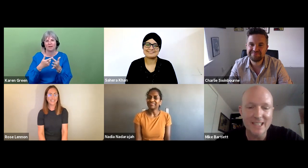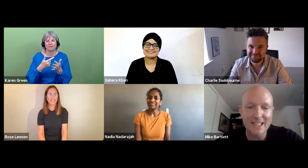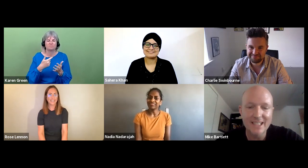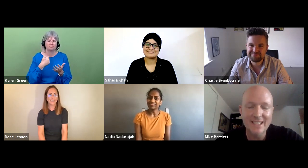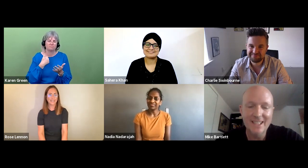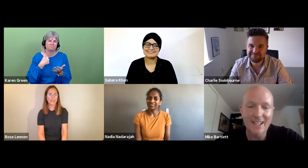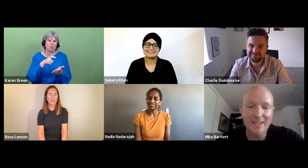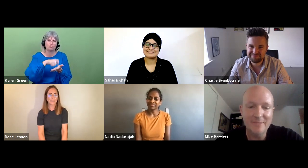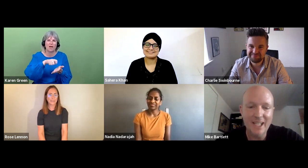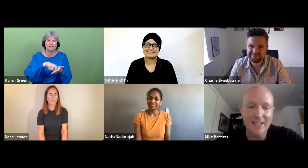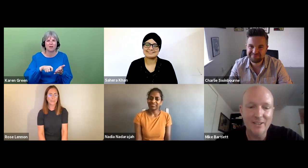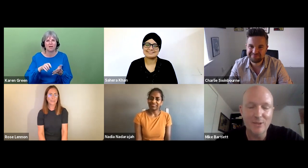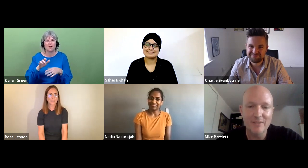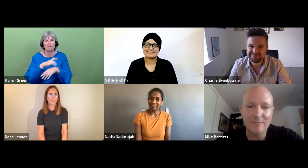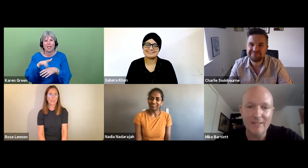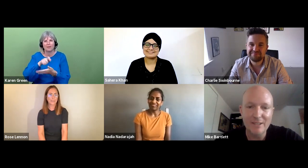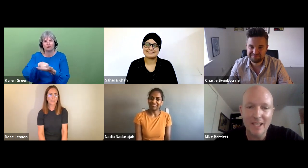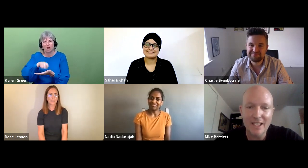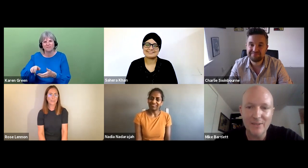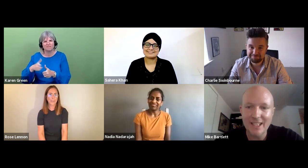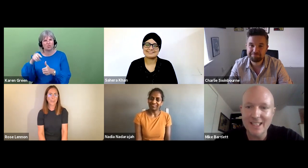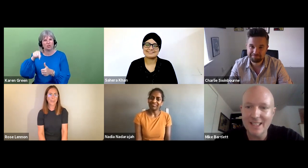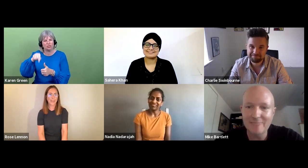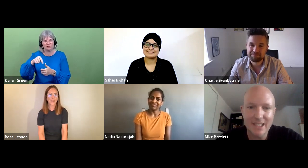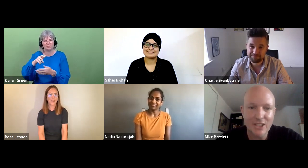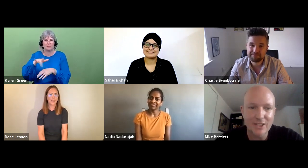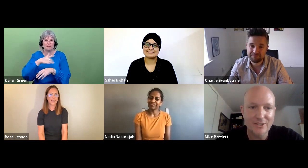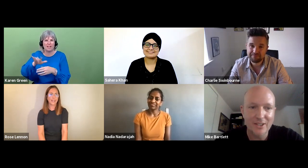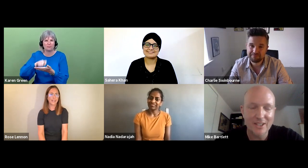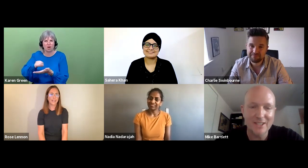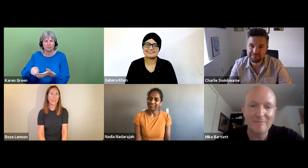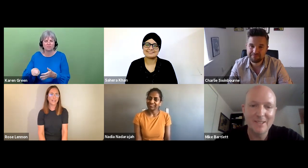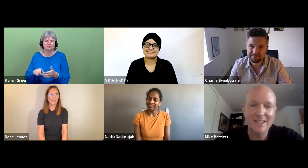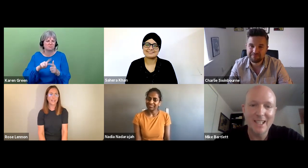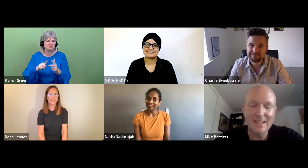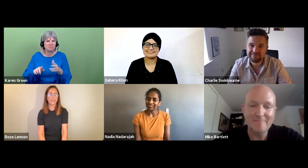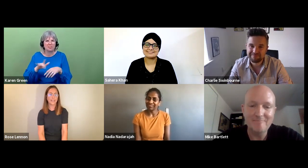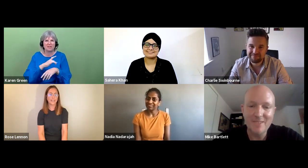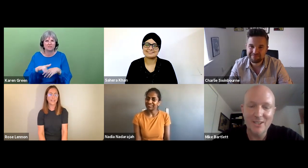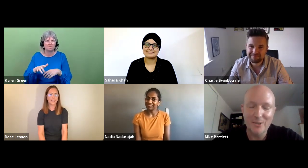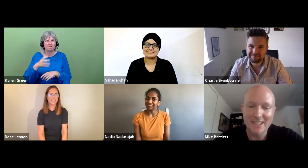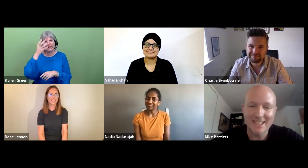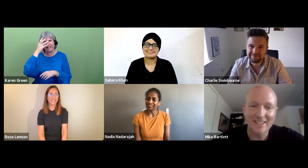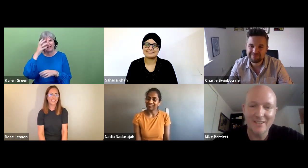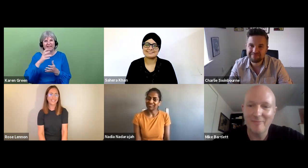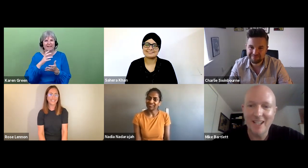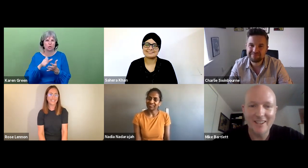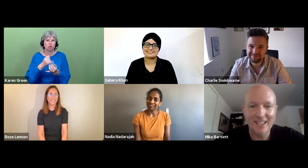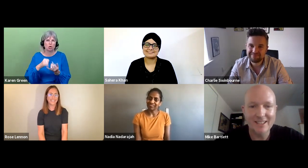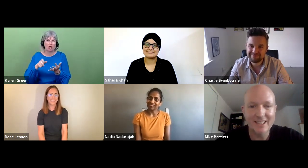firstly, and I've written various plays for theatre, King Charles III, Earthquakes in London, other things,